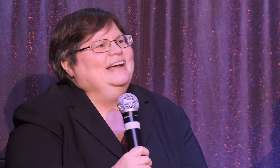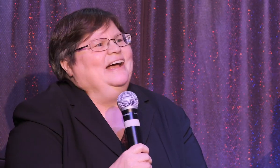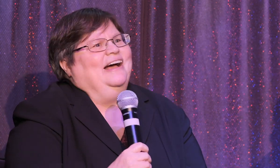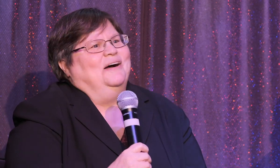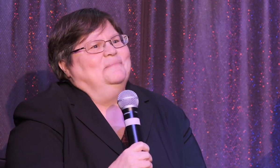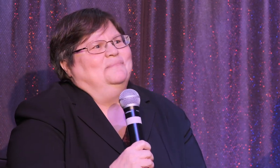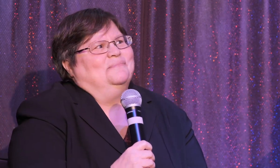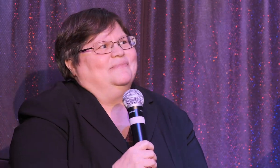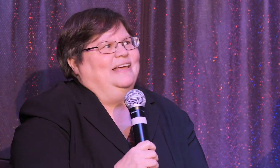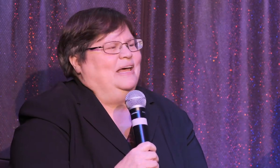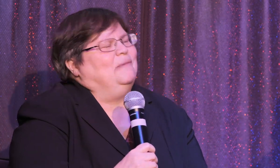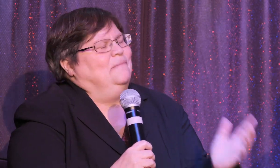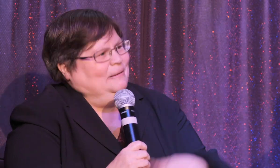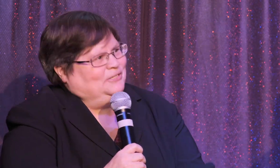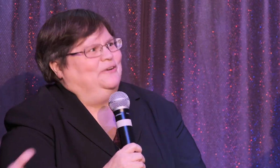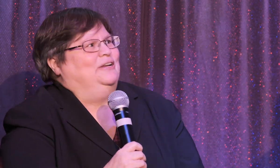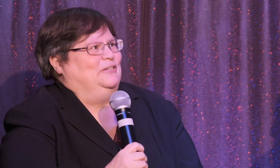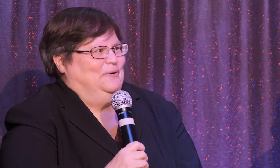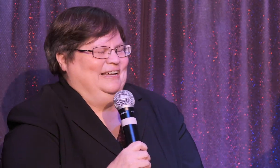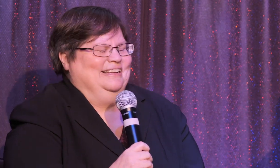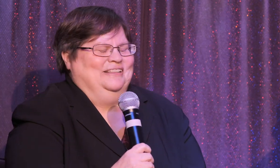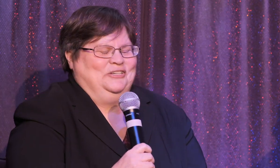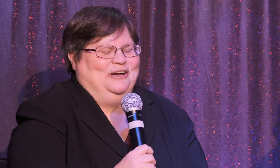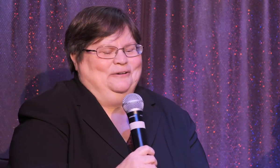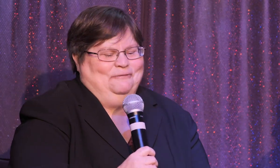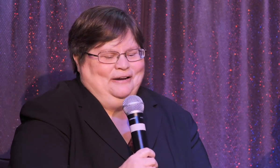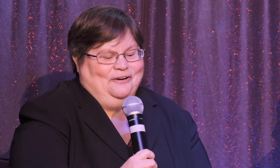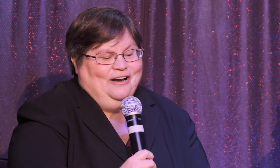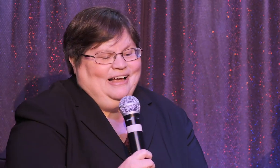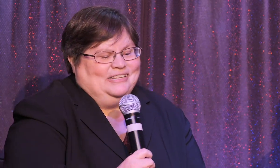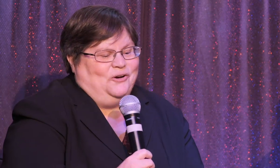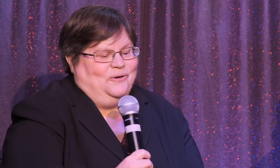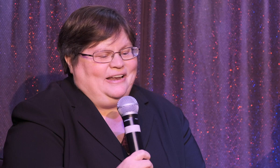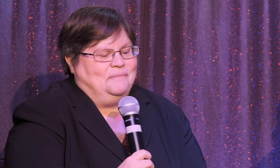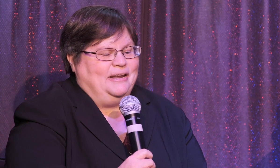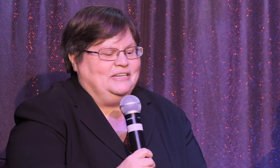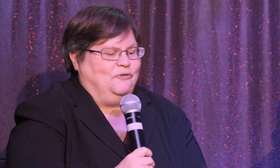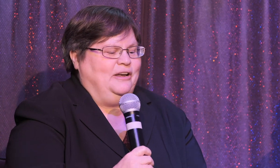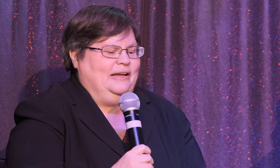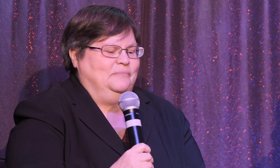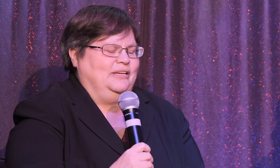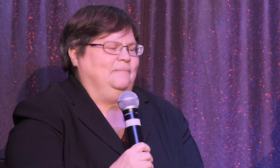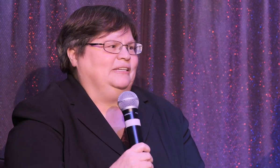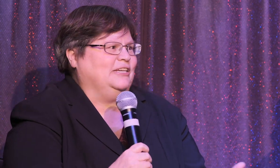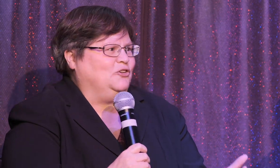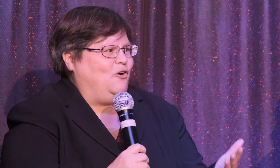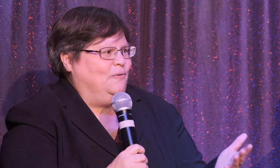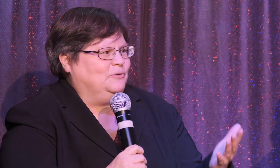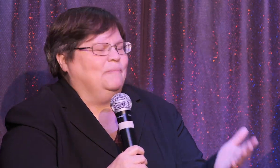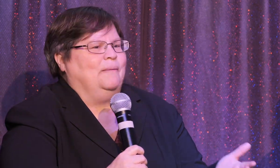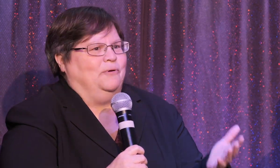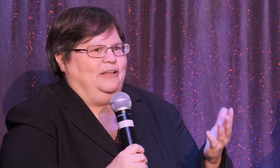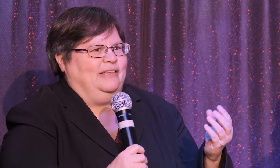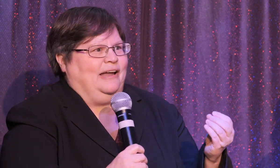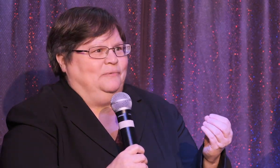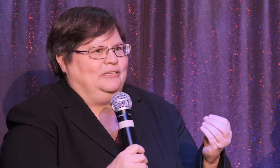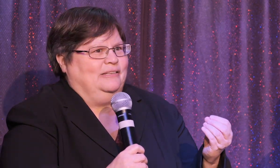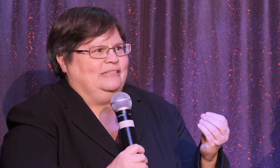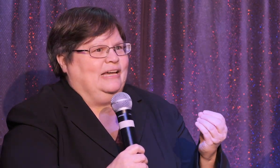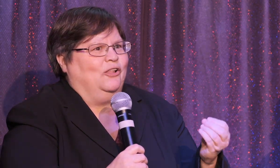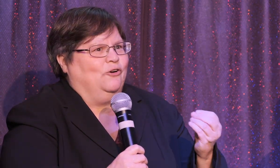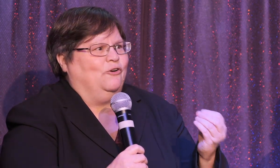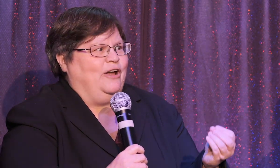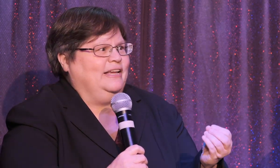night. And then my mom started doing it at the Chicago Defender. So it had many different names. And my sister always remembered it, that I